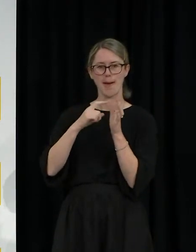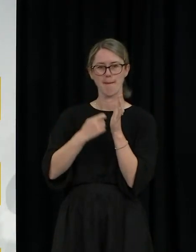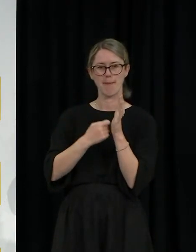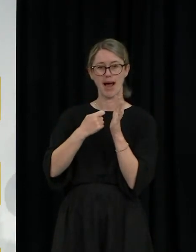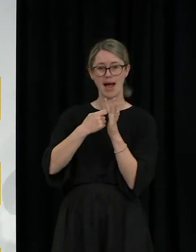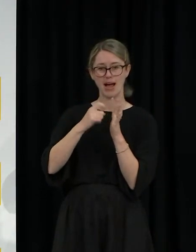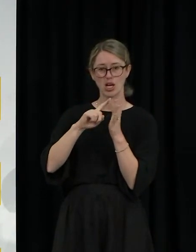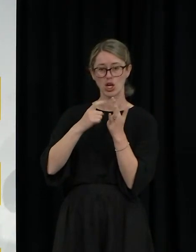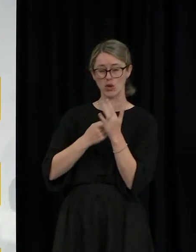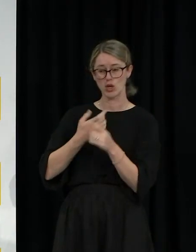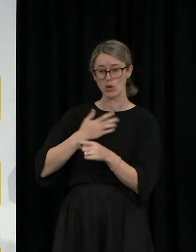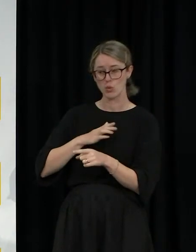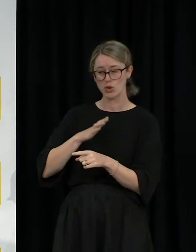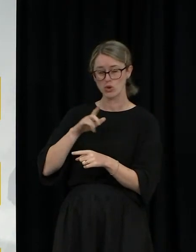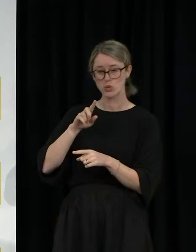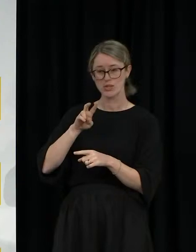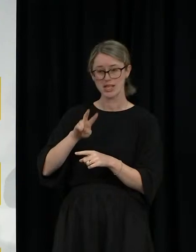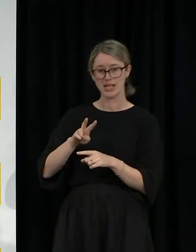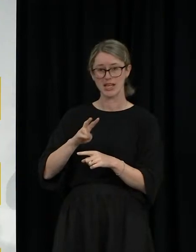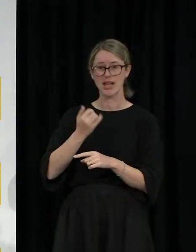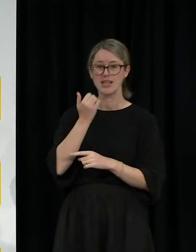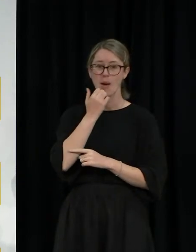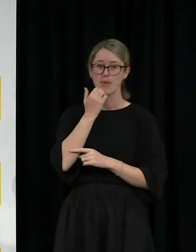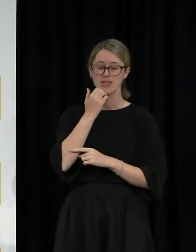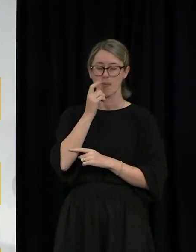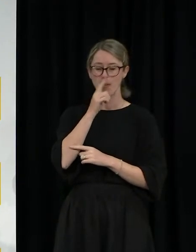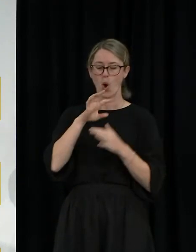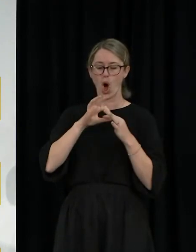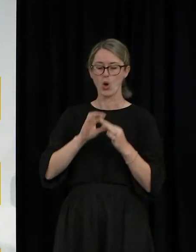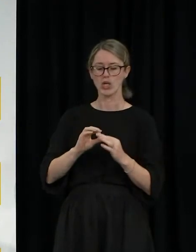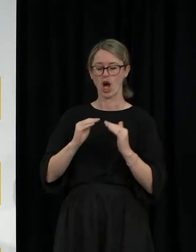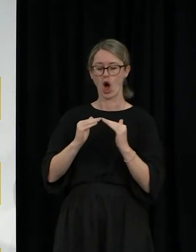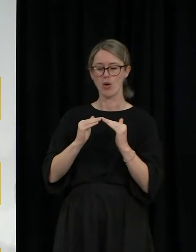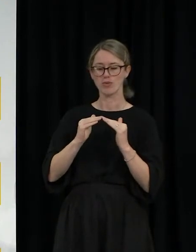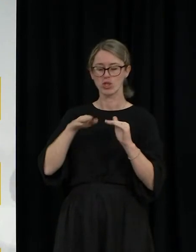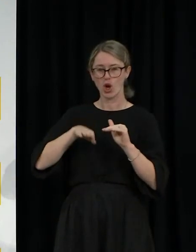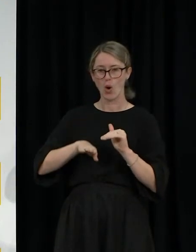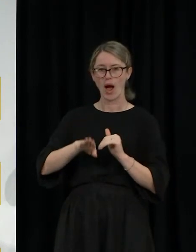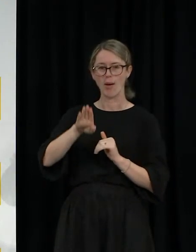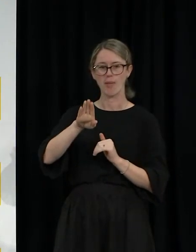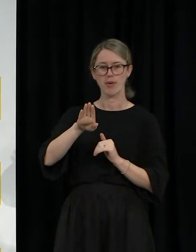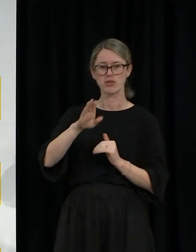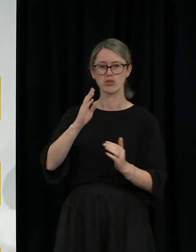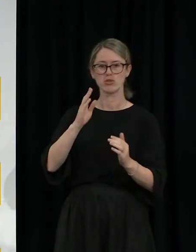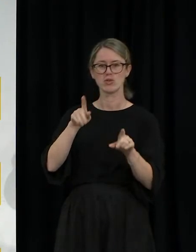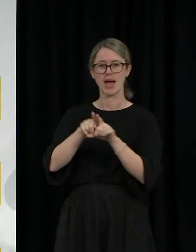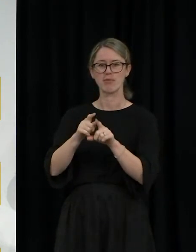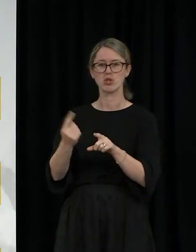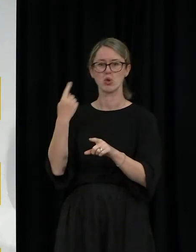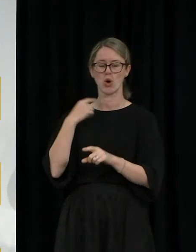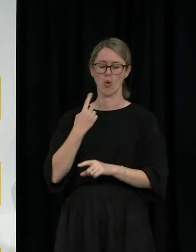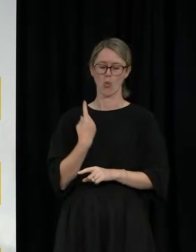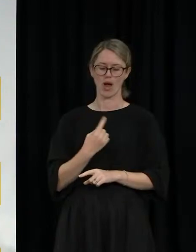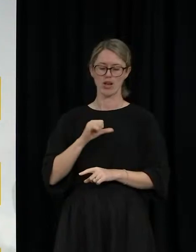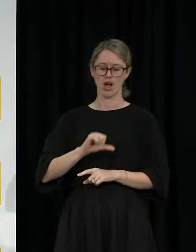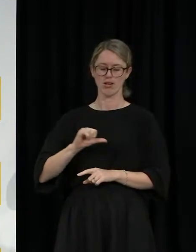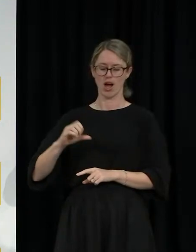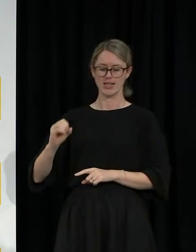you would like to see levels of home ownership up at 1990 rates